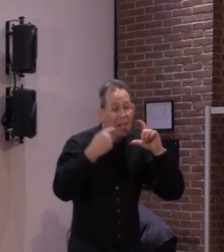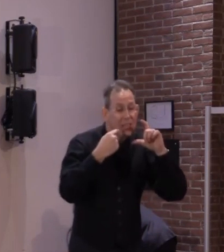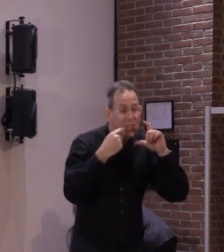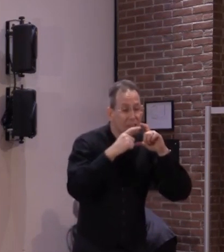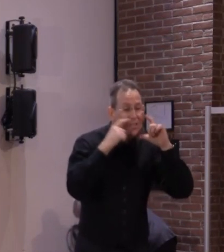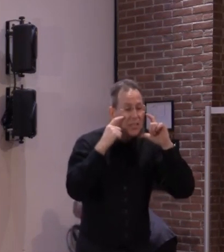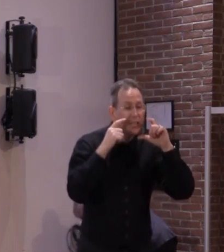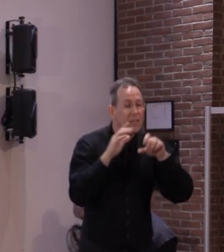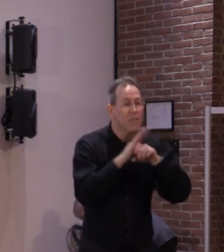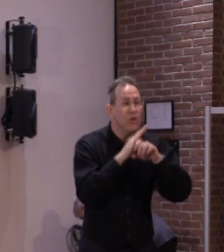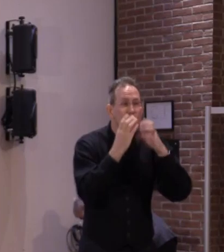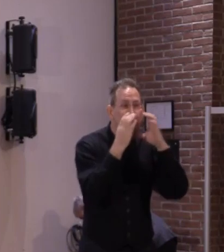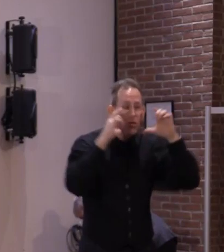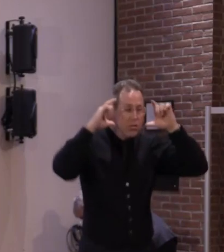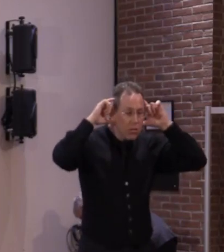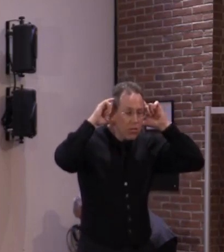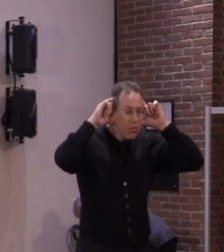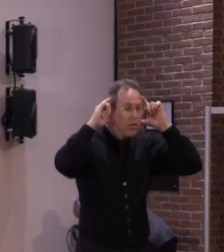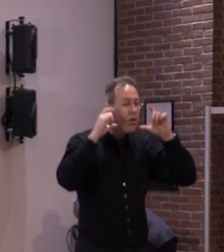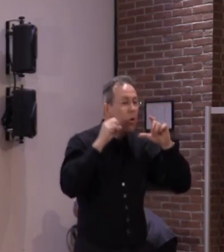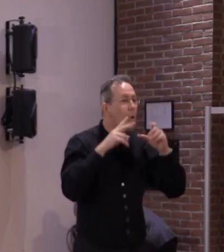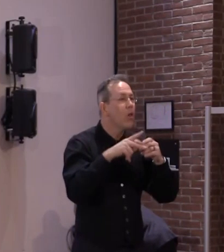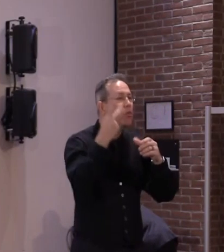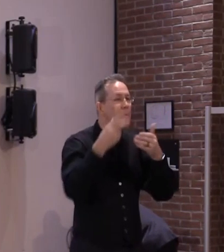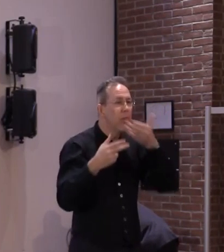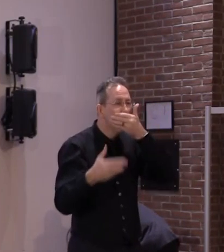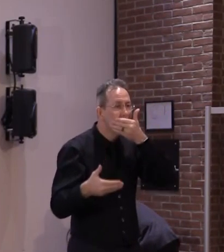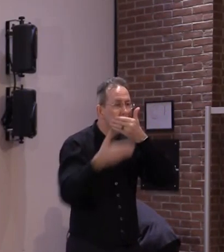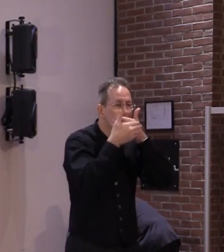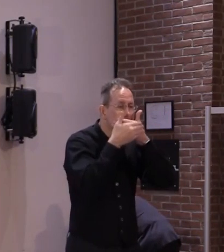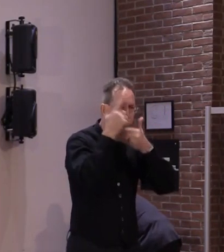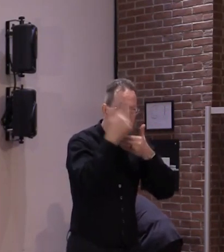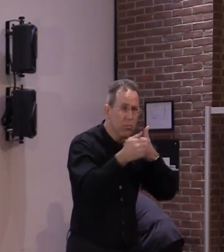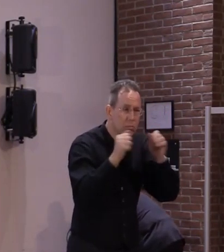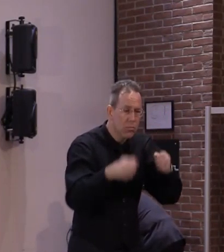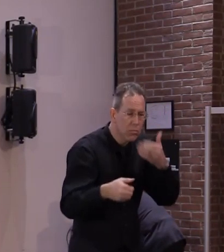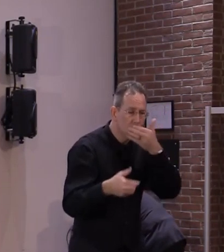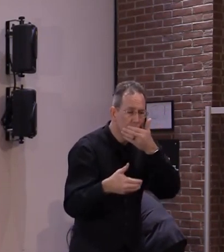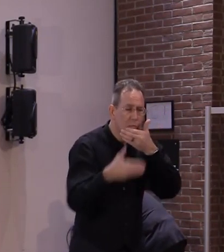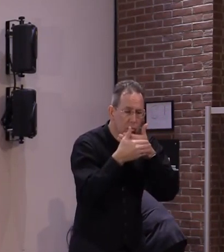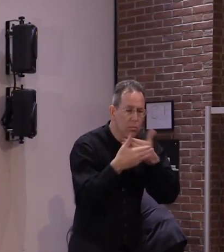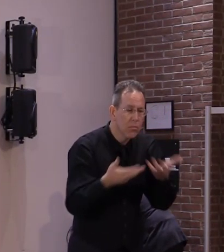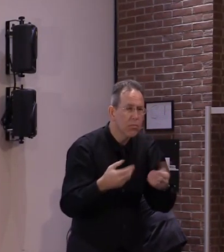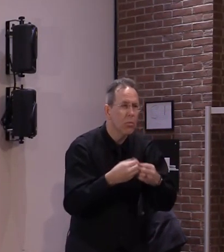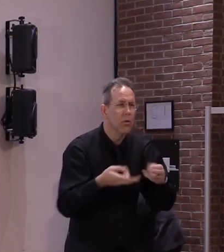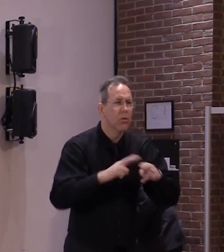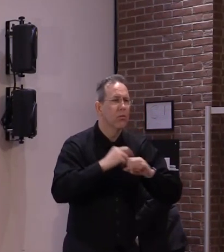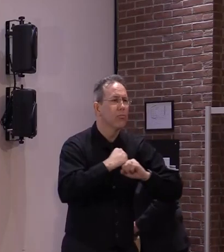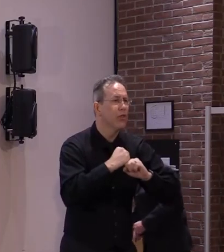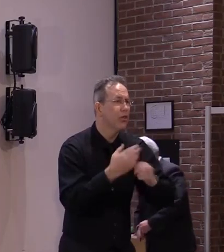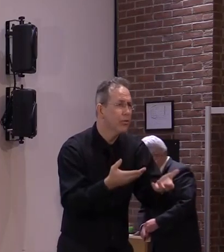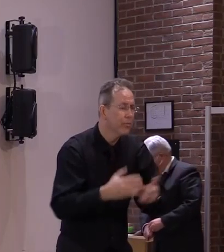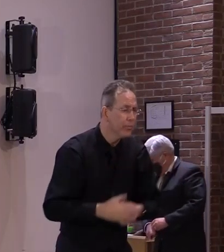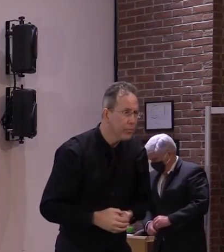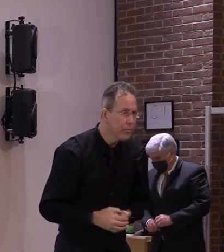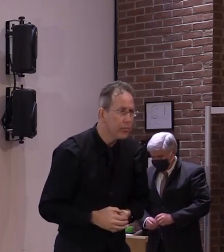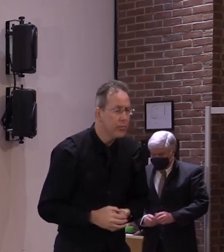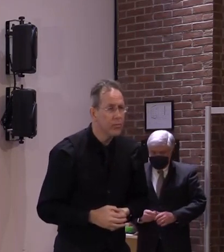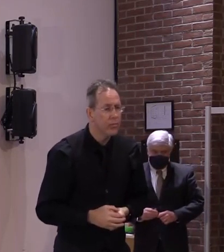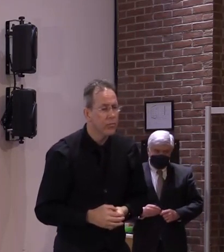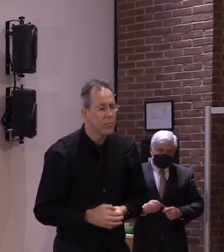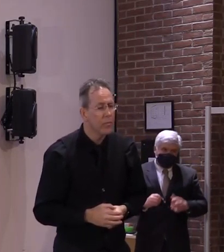and more protection to the wearer and those around you. See the CDC website for the data and the techniques,